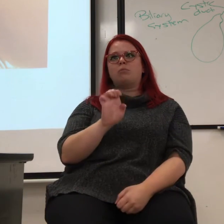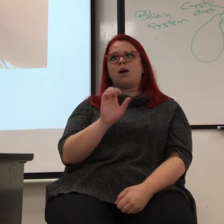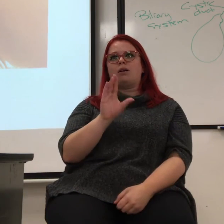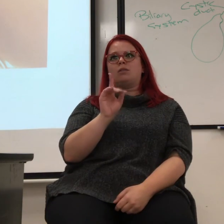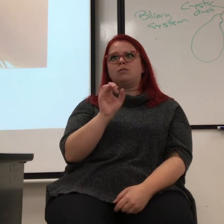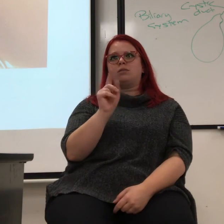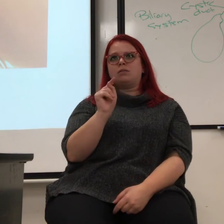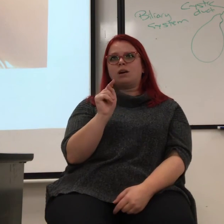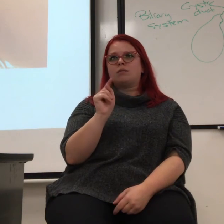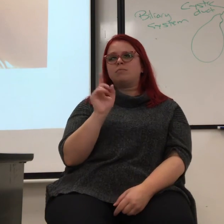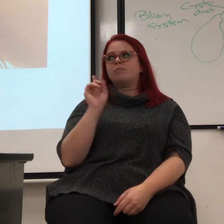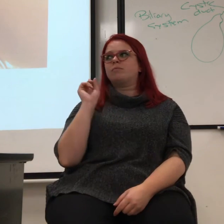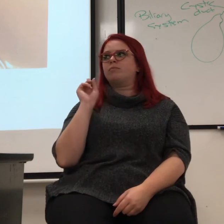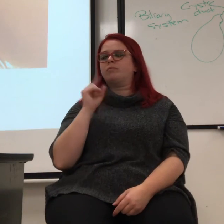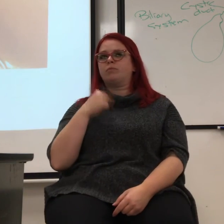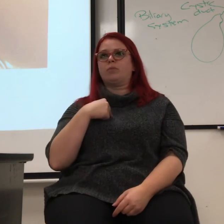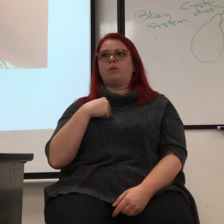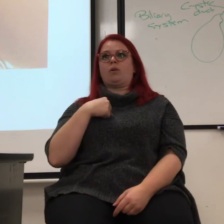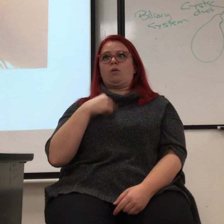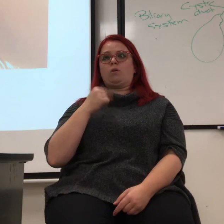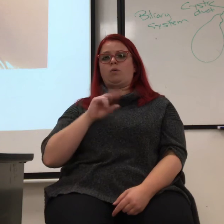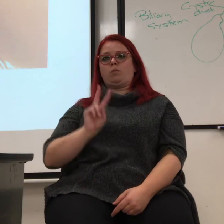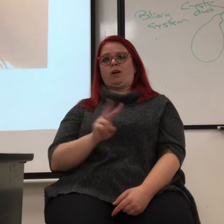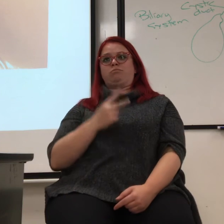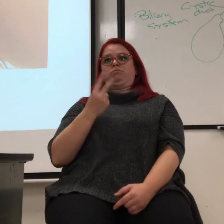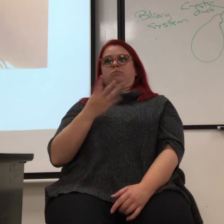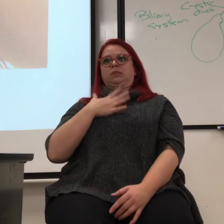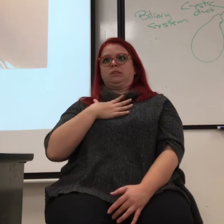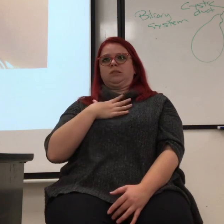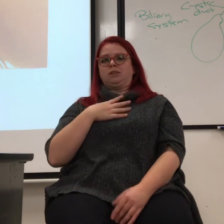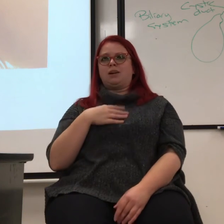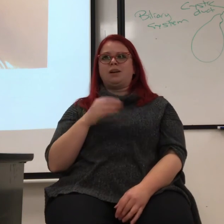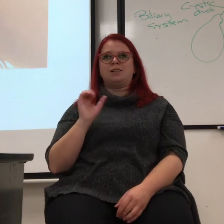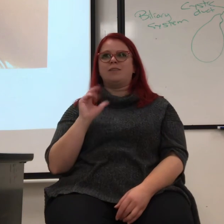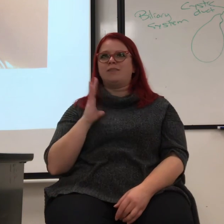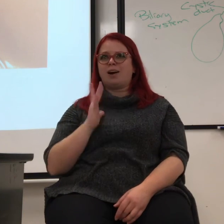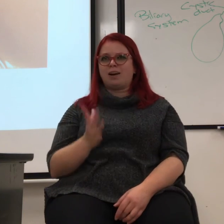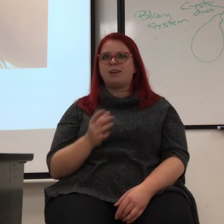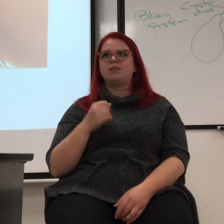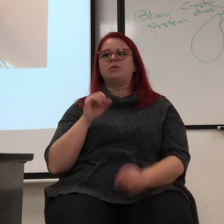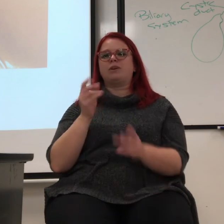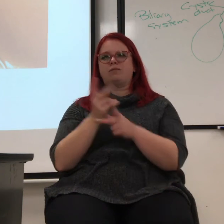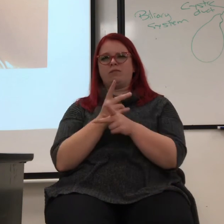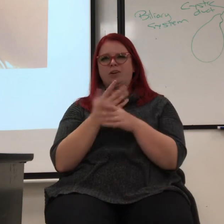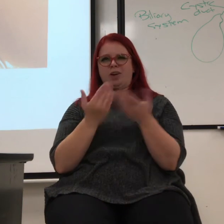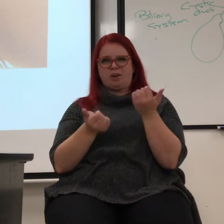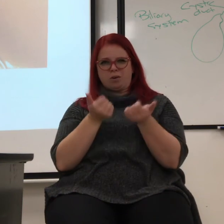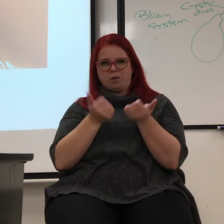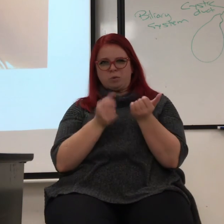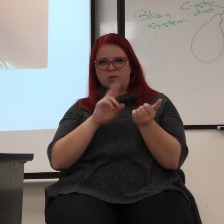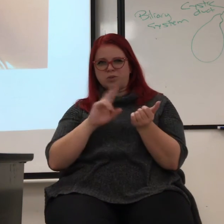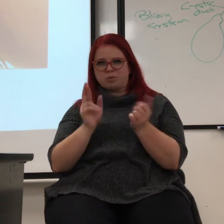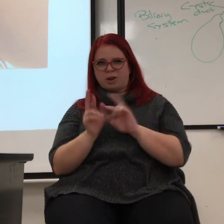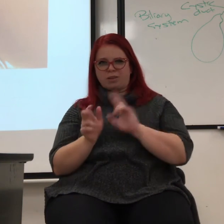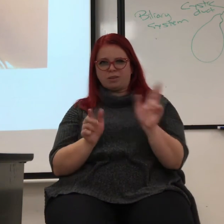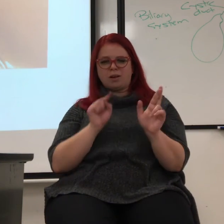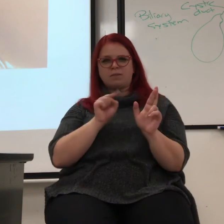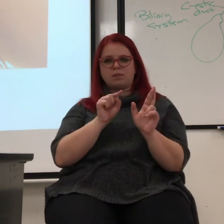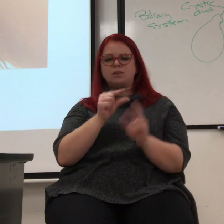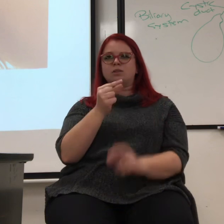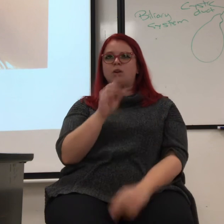Here, I reversed the orientation. It's okay. Orient yourself. If that's gallbladder, if